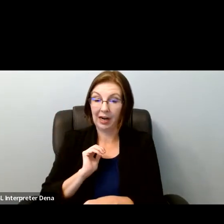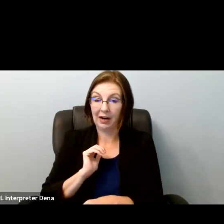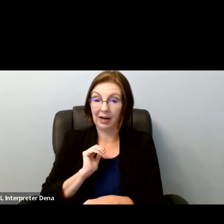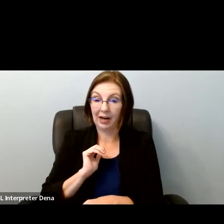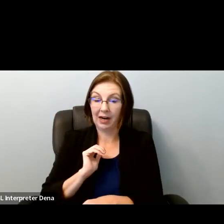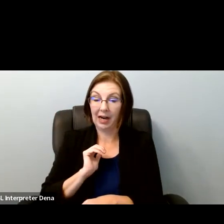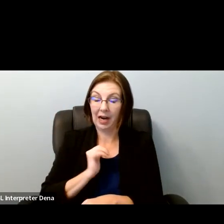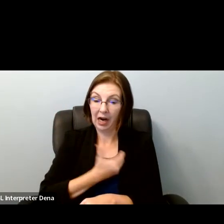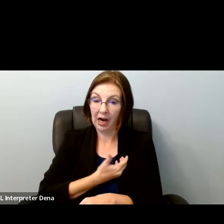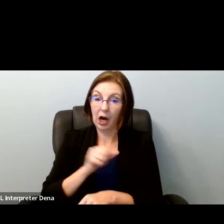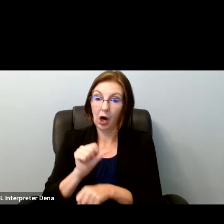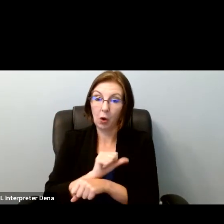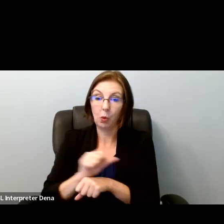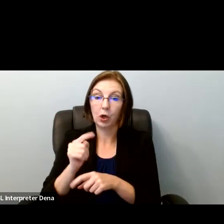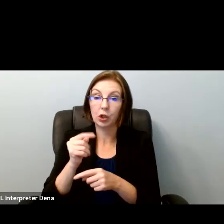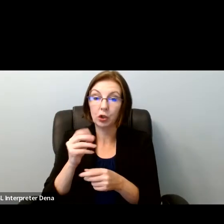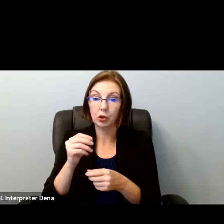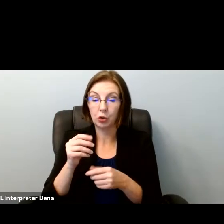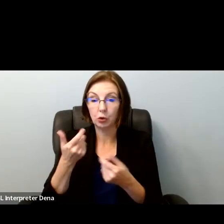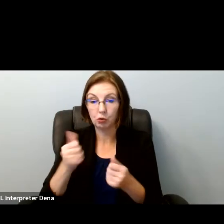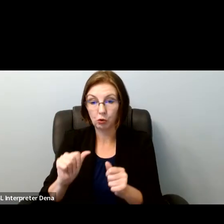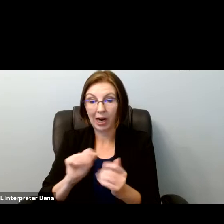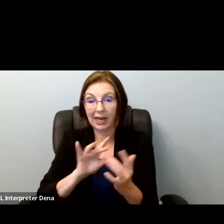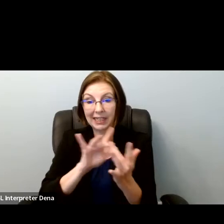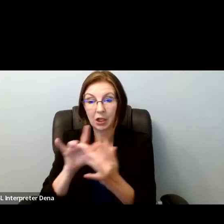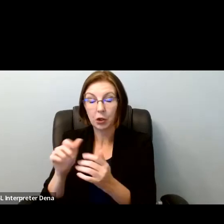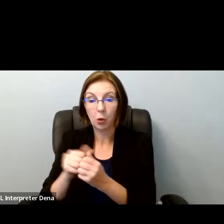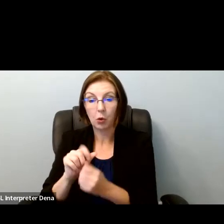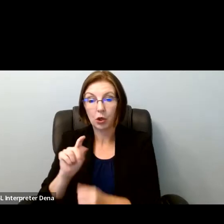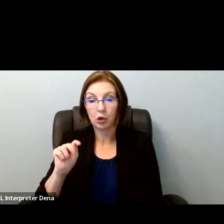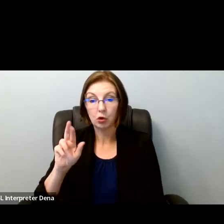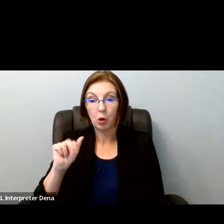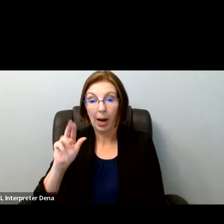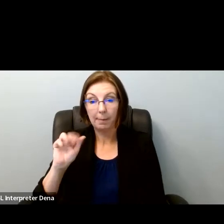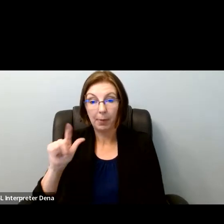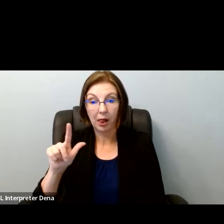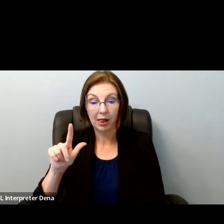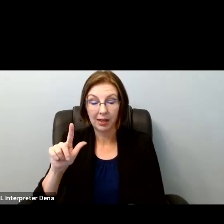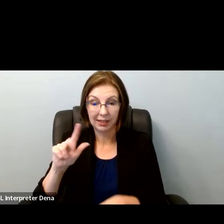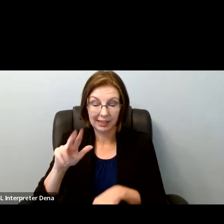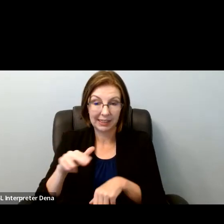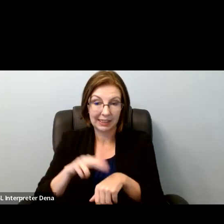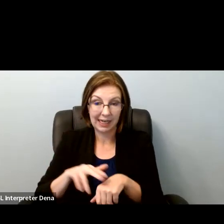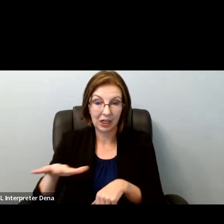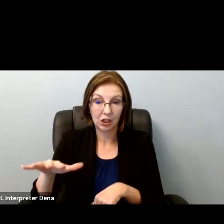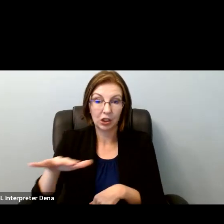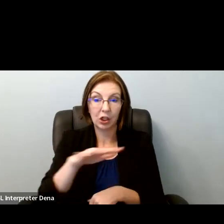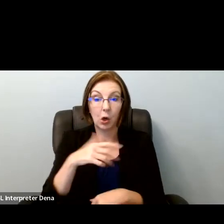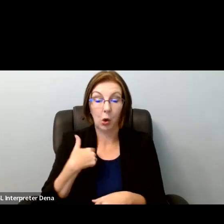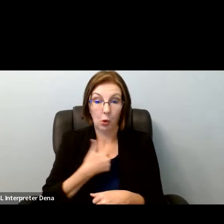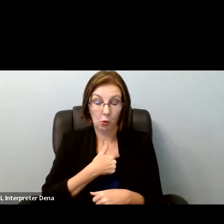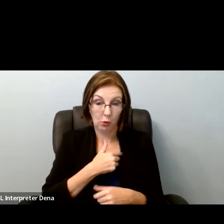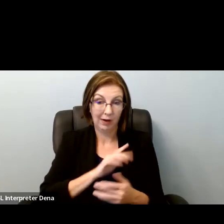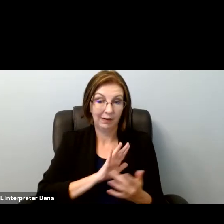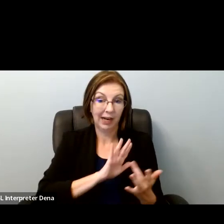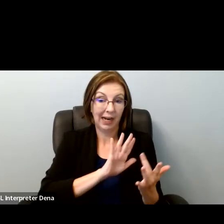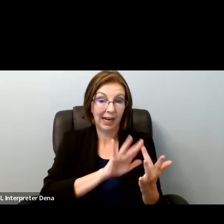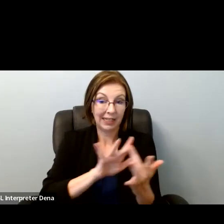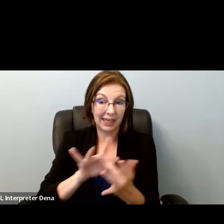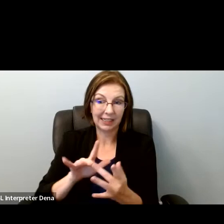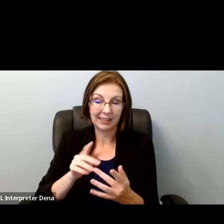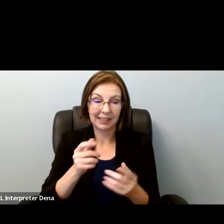to outreach to the tribal nations continue as well. And we have reached out to